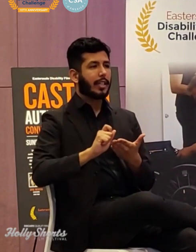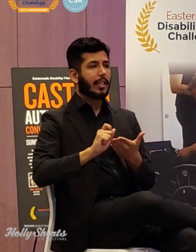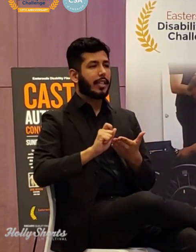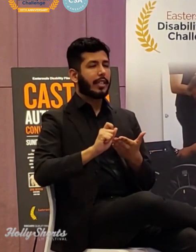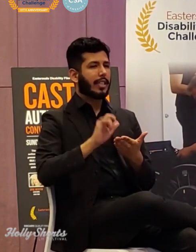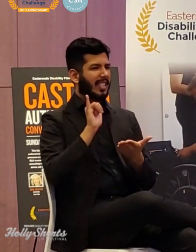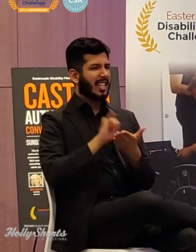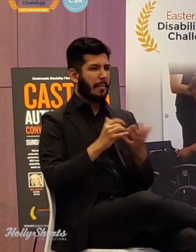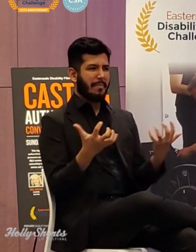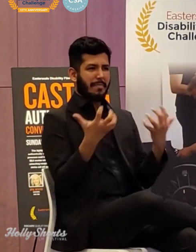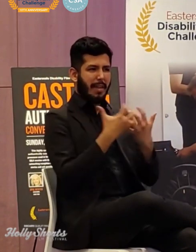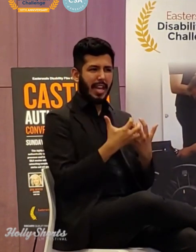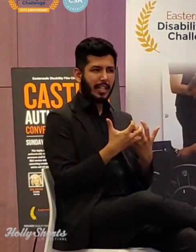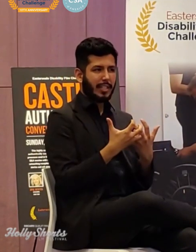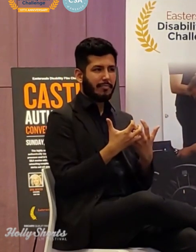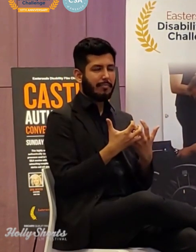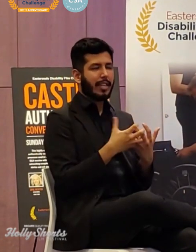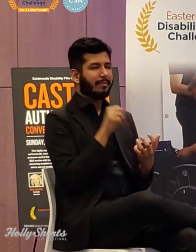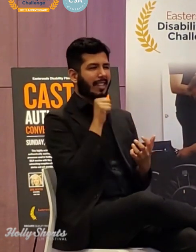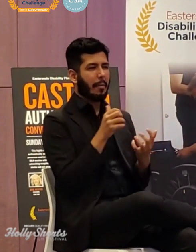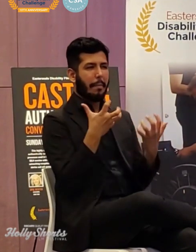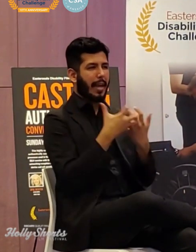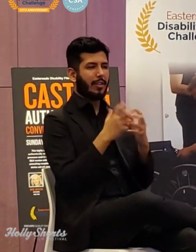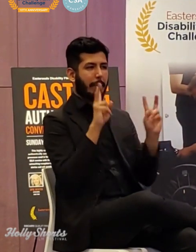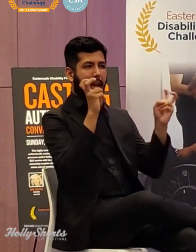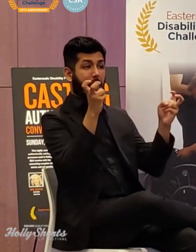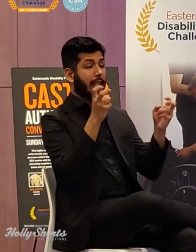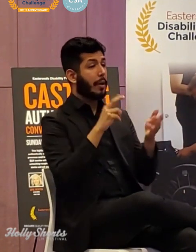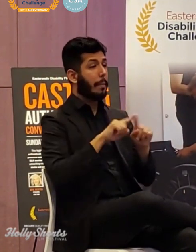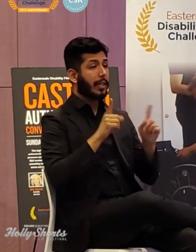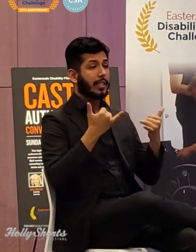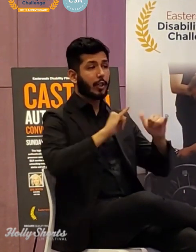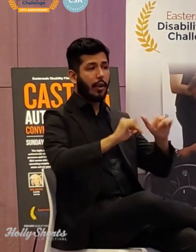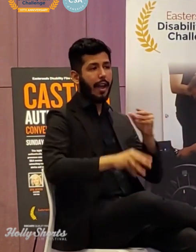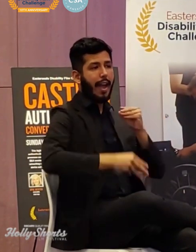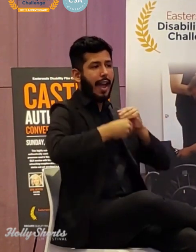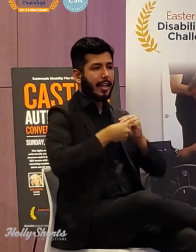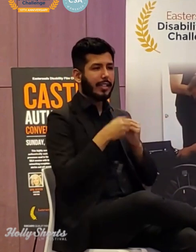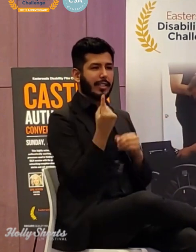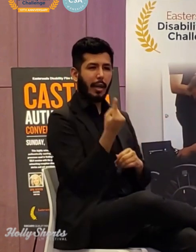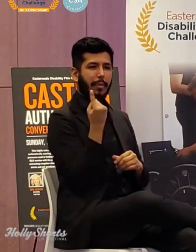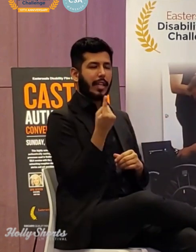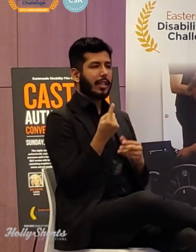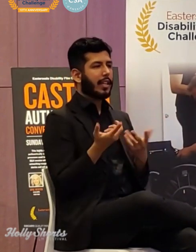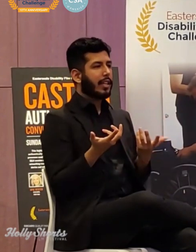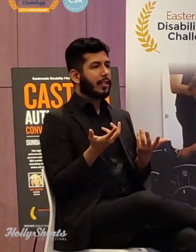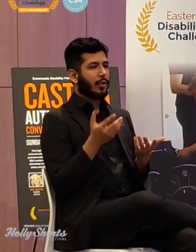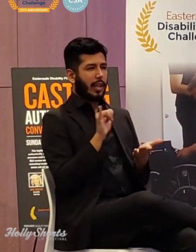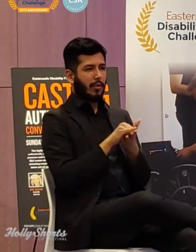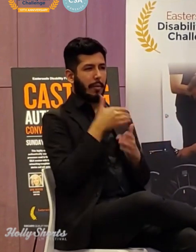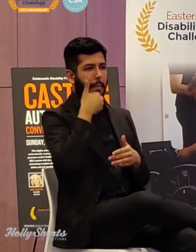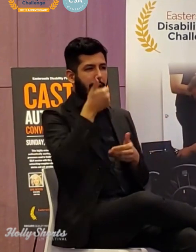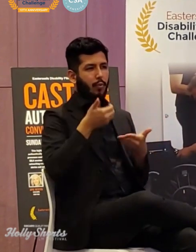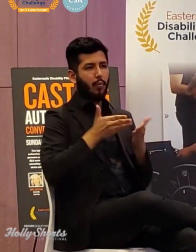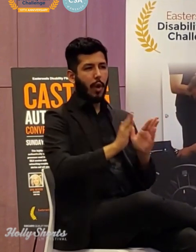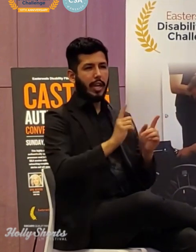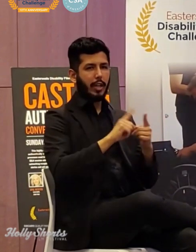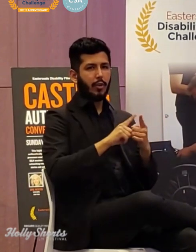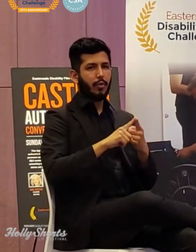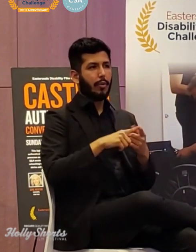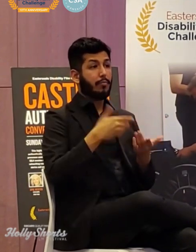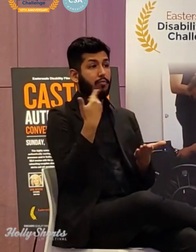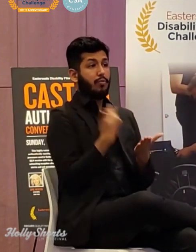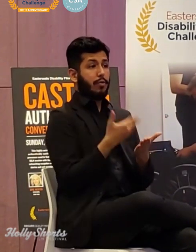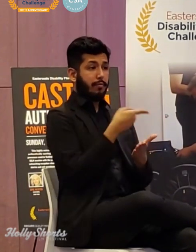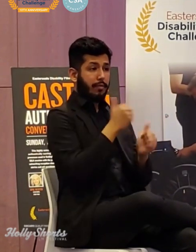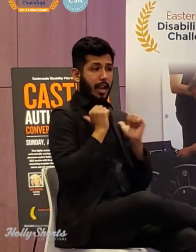you're trying to do? And if anything, it didn't thematically, and it added something. And that was the best way to justify that change, was to say, look, not only is